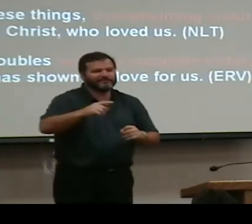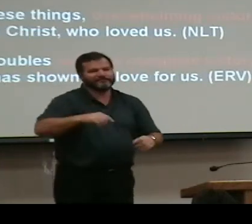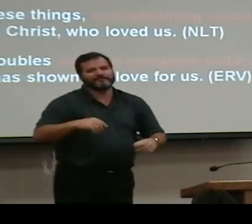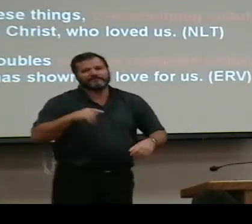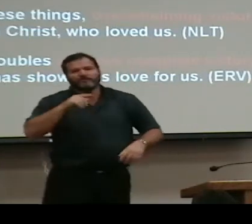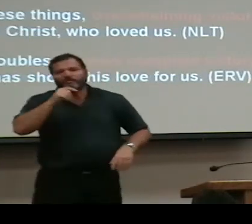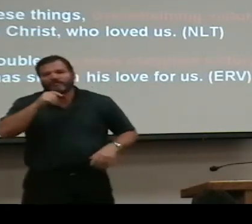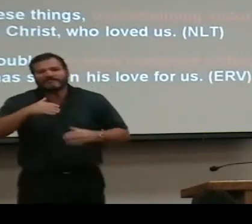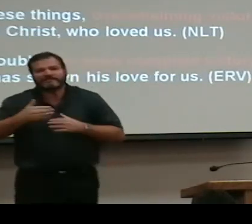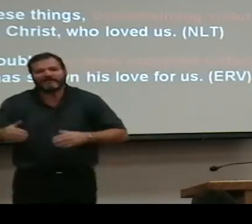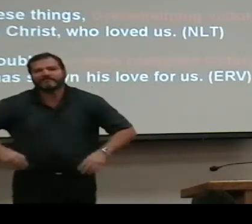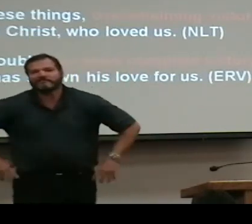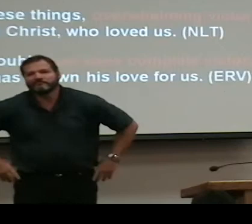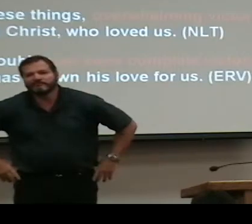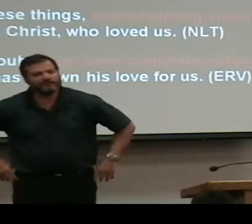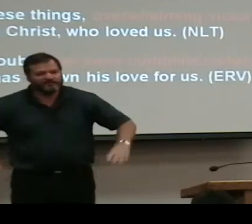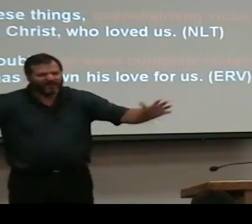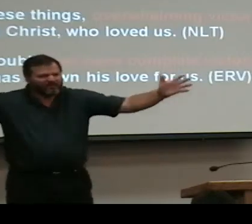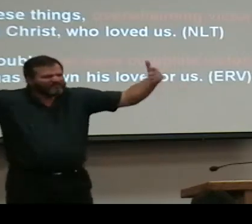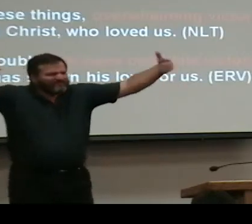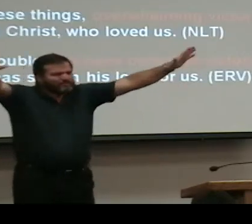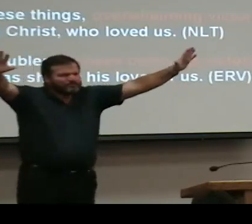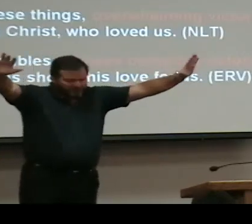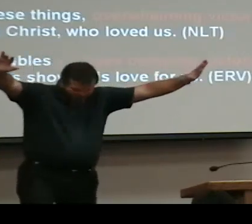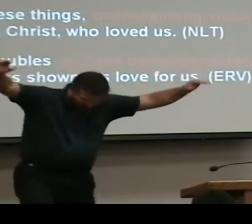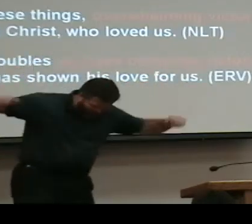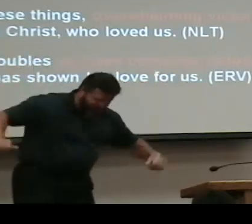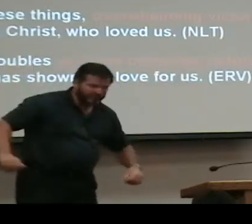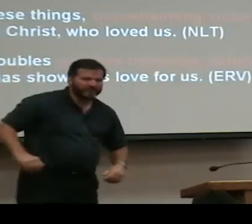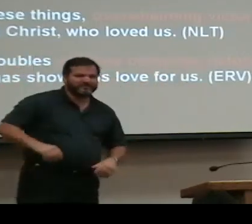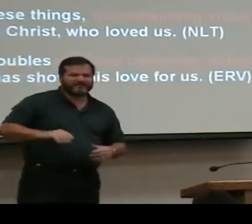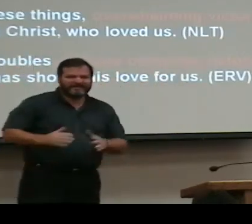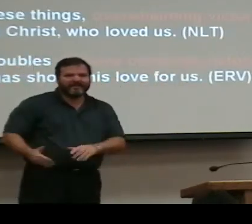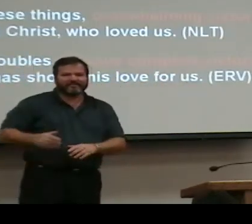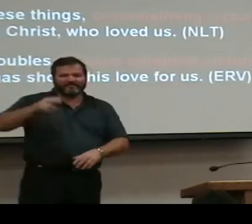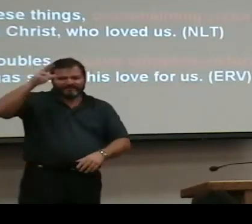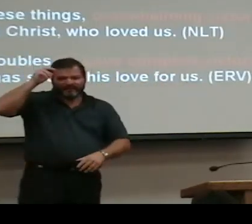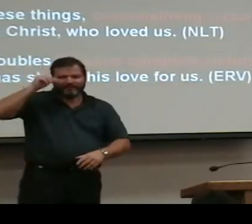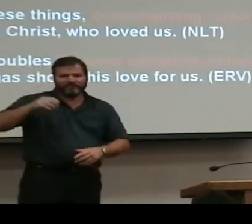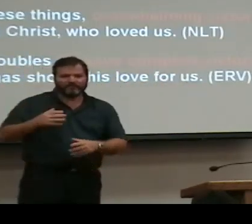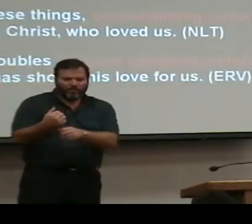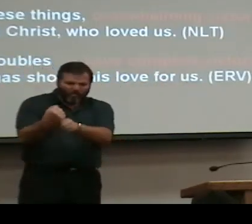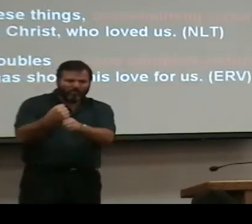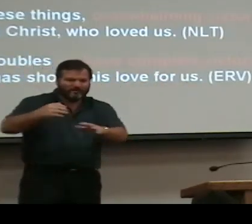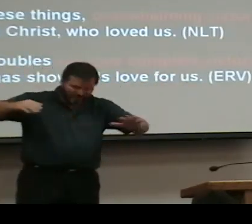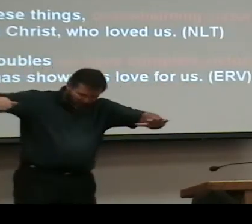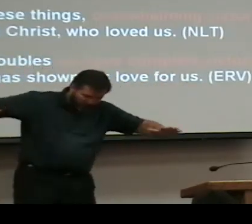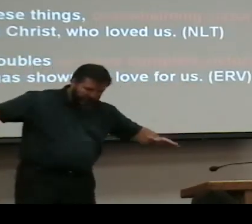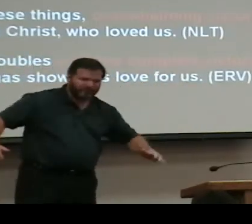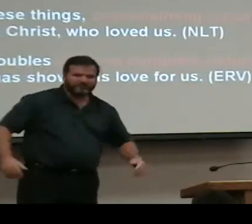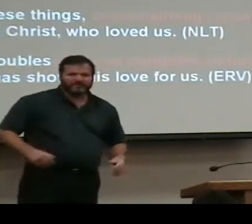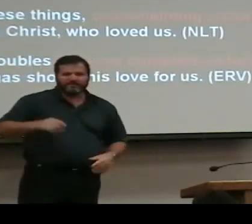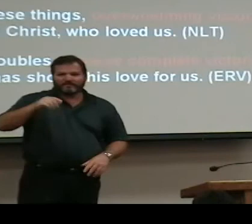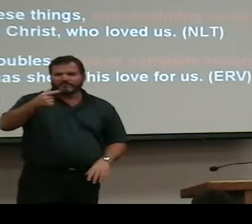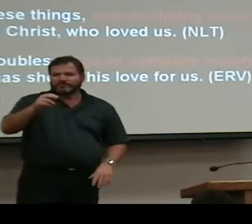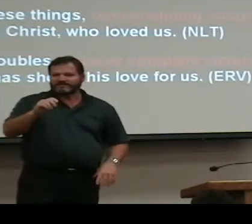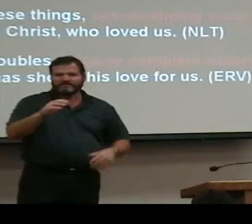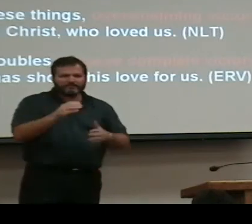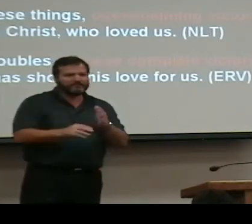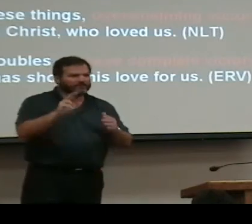next year you've got to try again. Who's next? No. It's all finished. We stepped on it. We killed Satan. He's not going